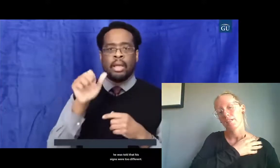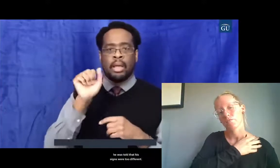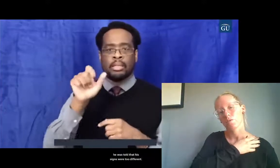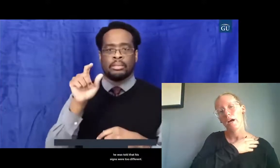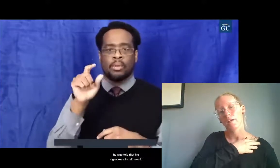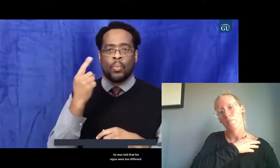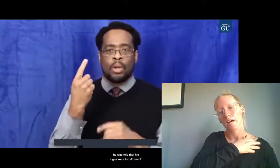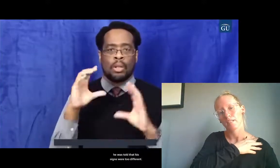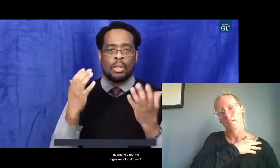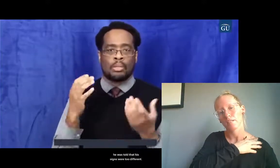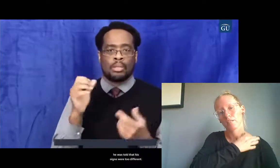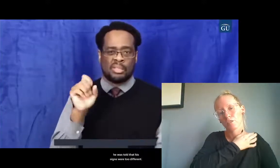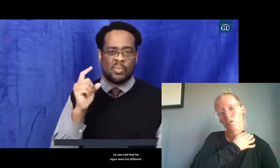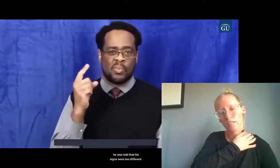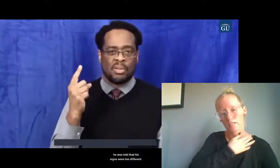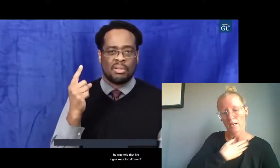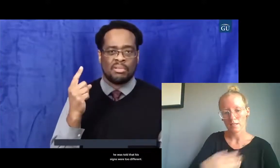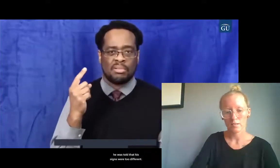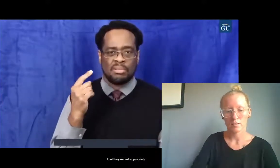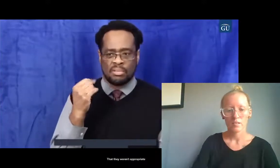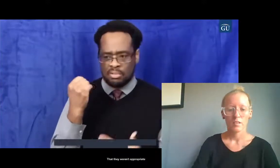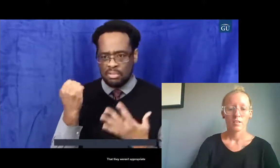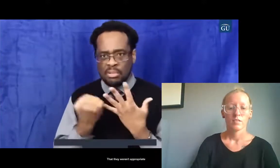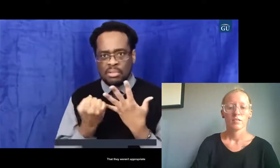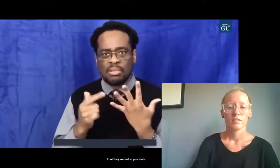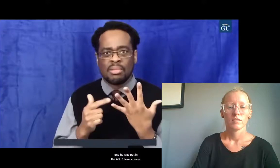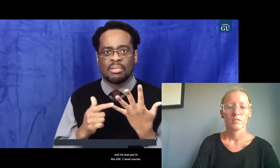But it does require passing a screening test.